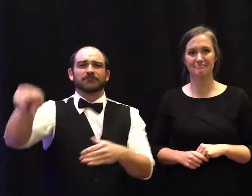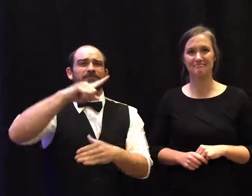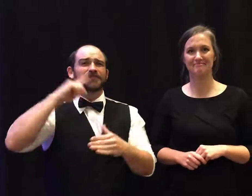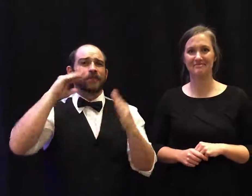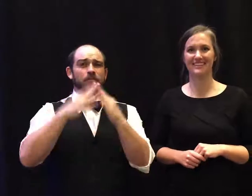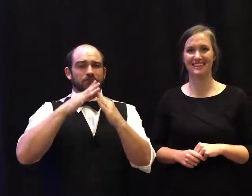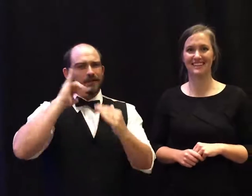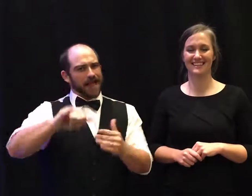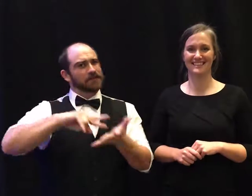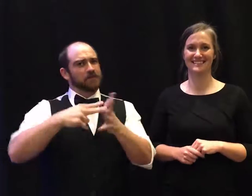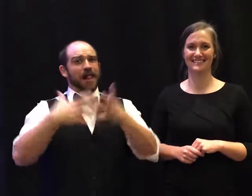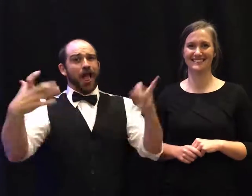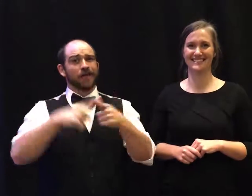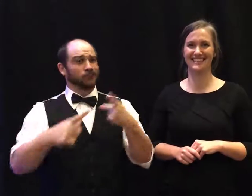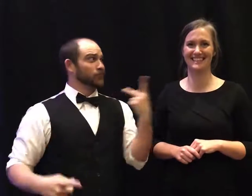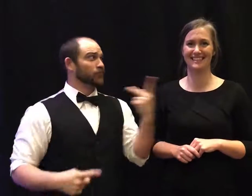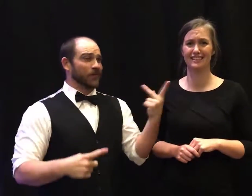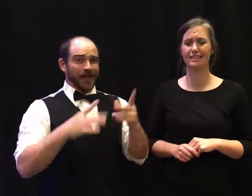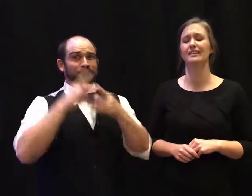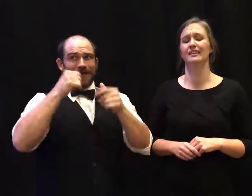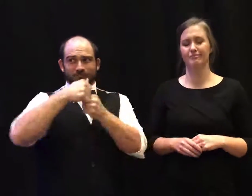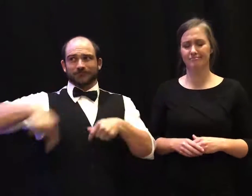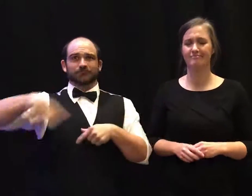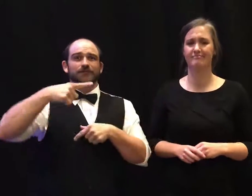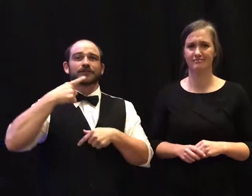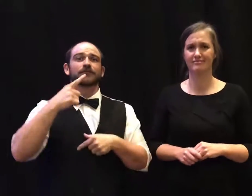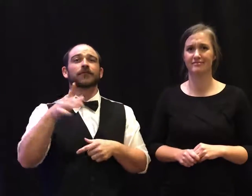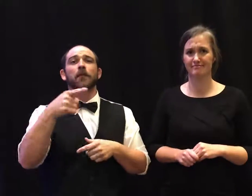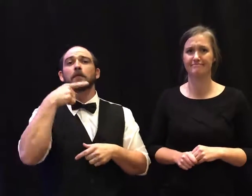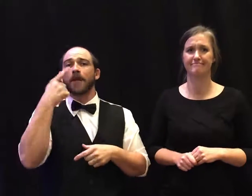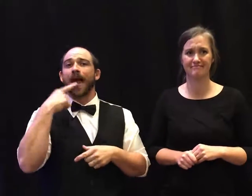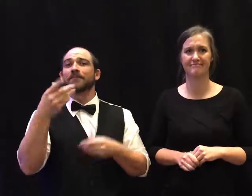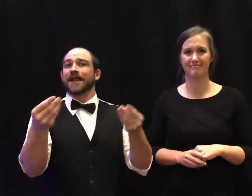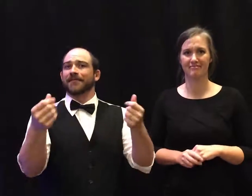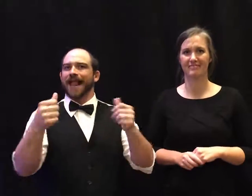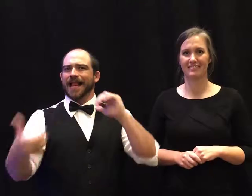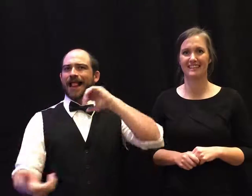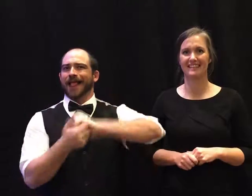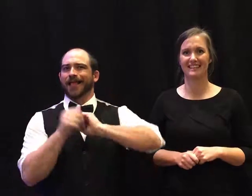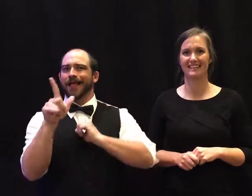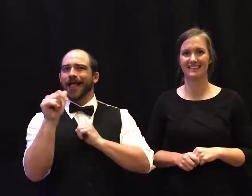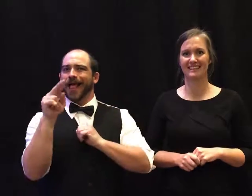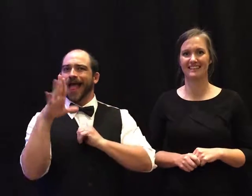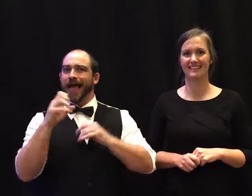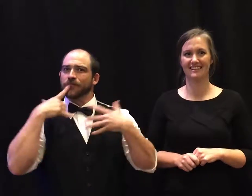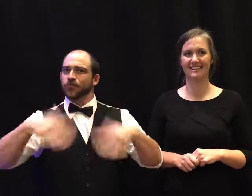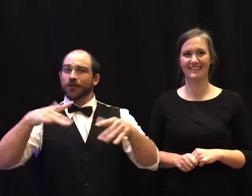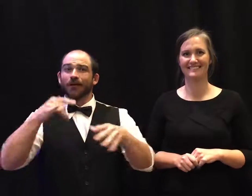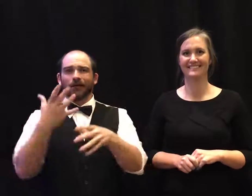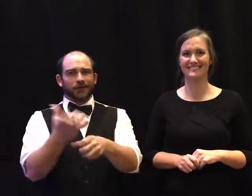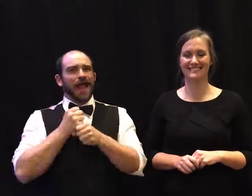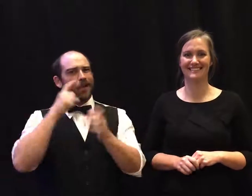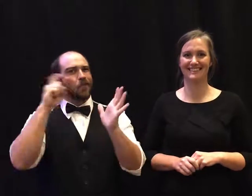wanted to thank you so much in the Deaf community. It means a whole lot to us and the Sequoia Parks Conservancy, and the,